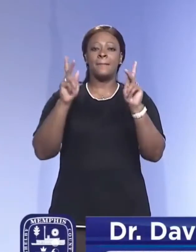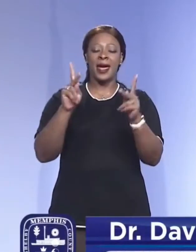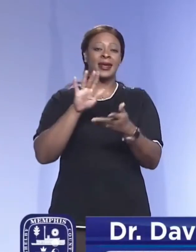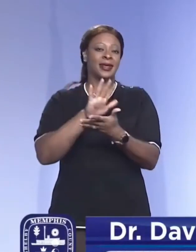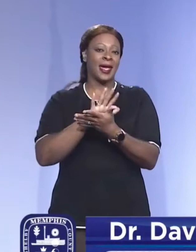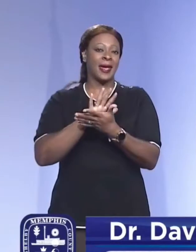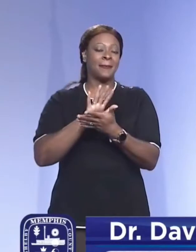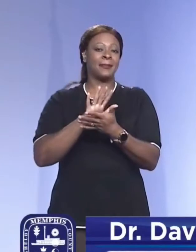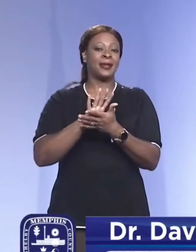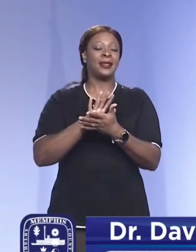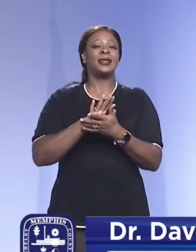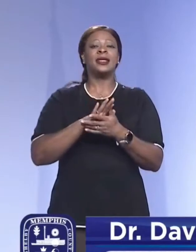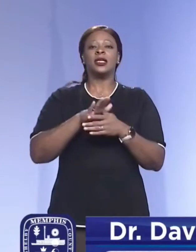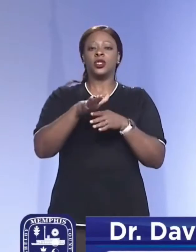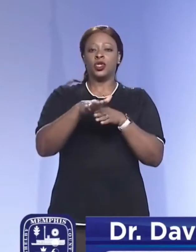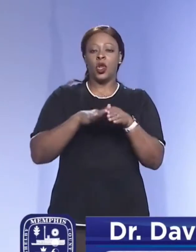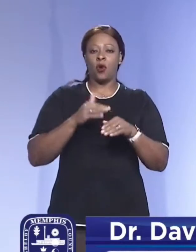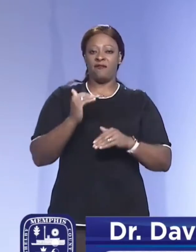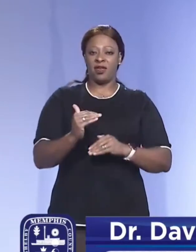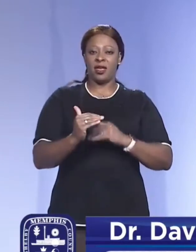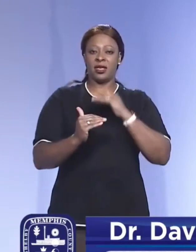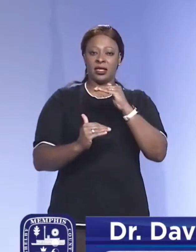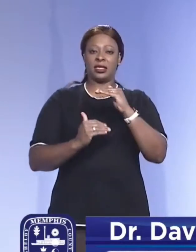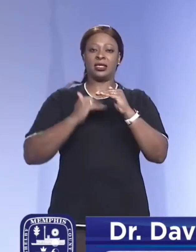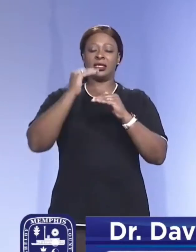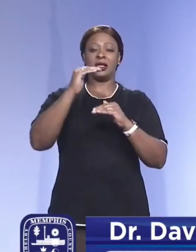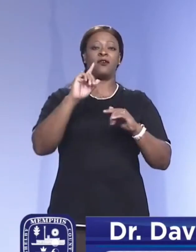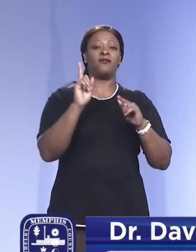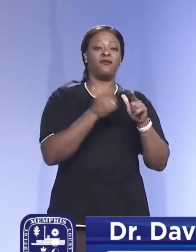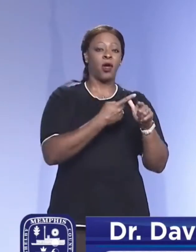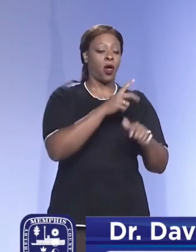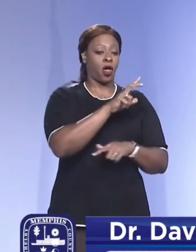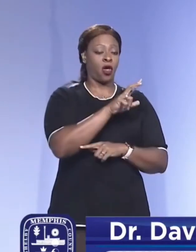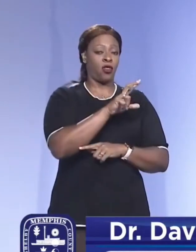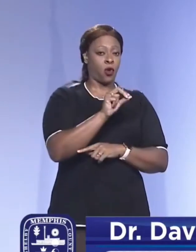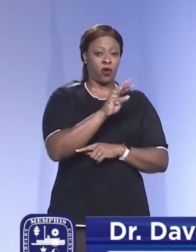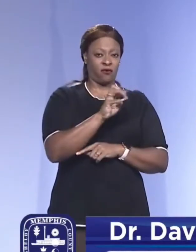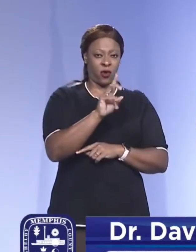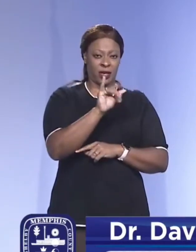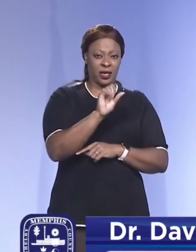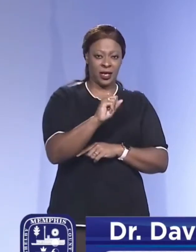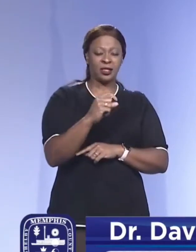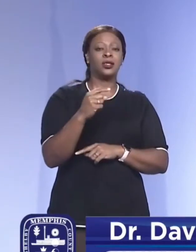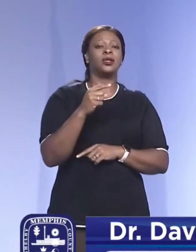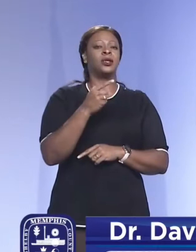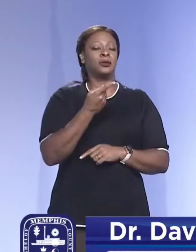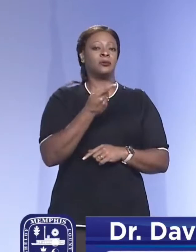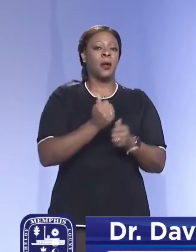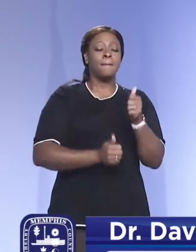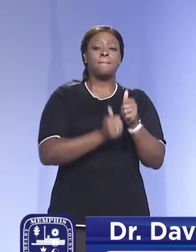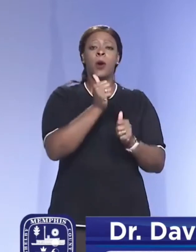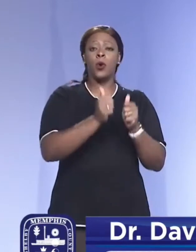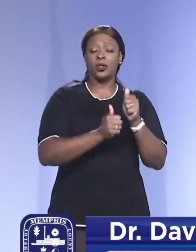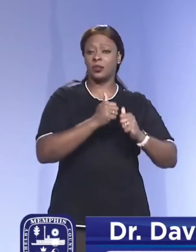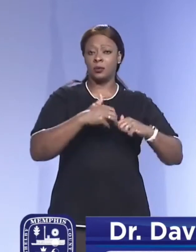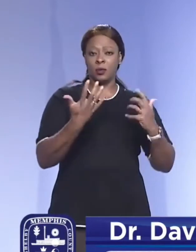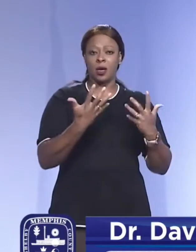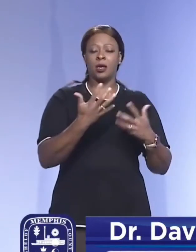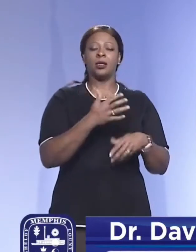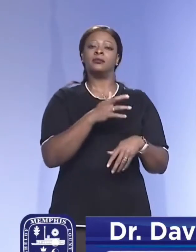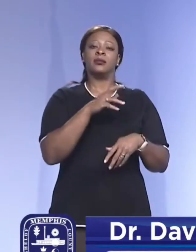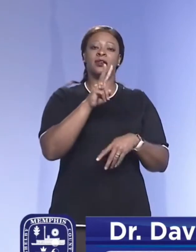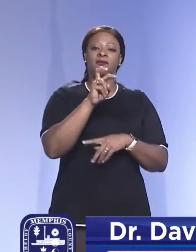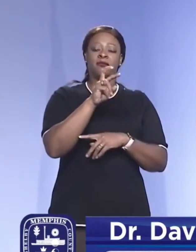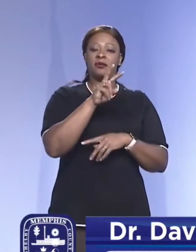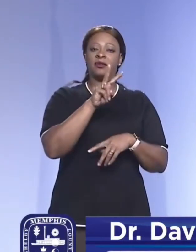campus in a phased manner. In the first 30 days would be predominantly remote or